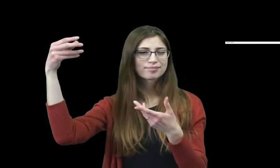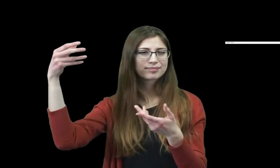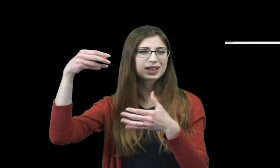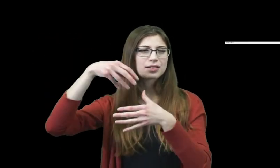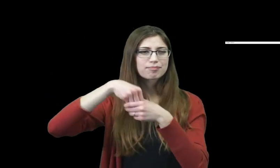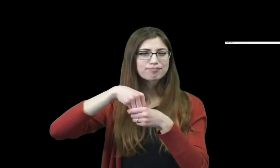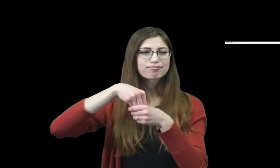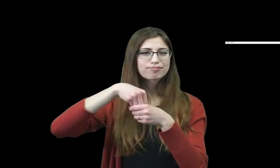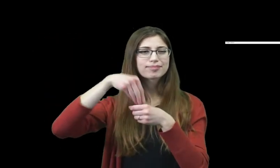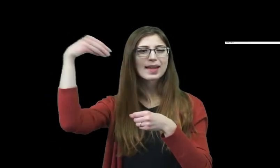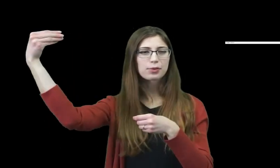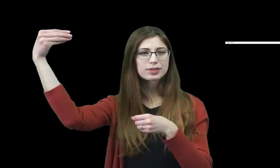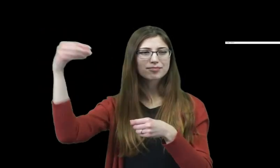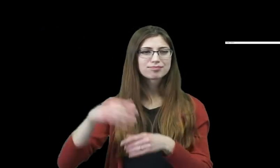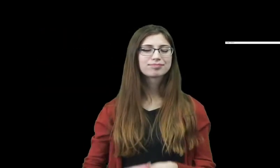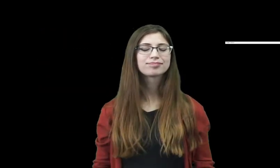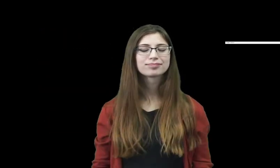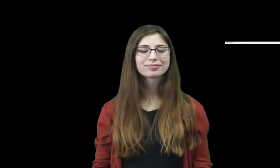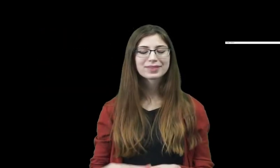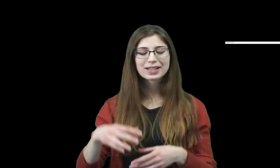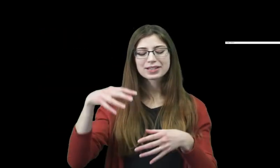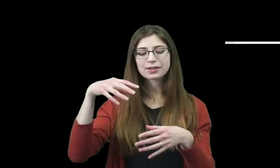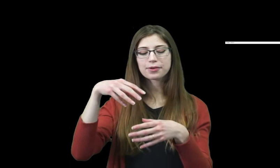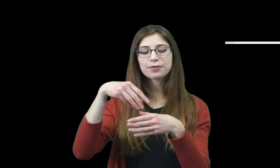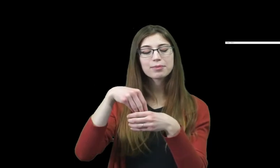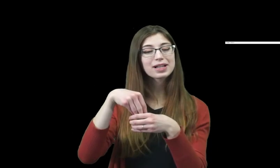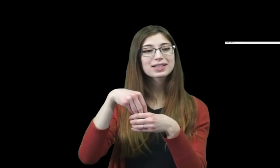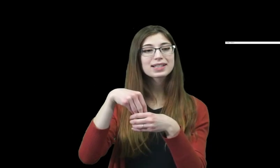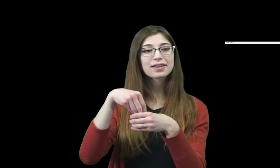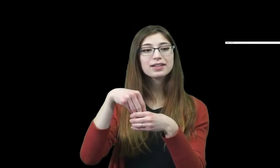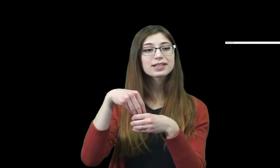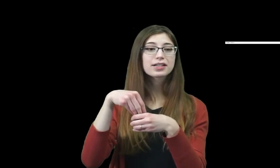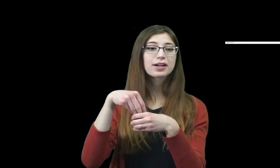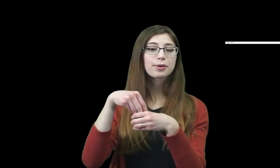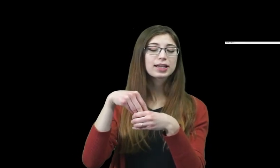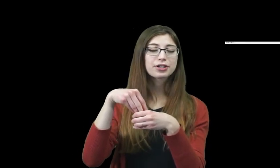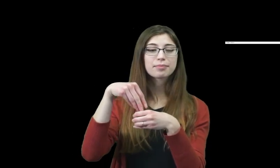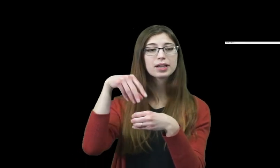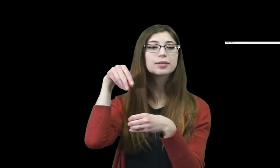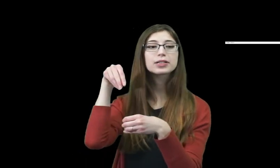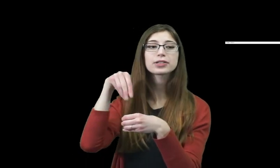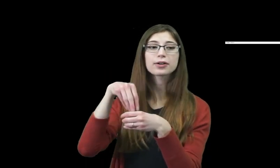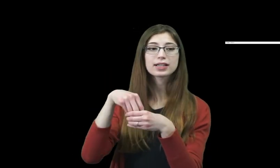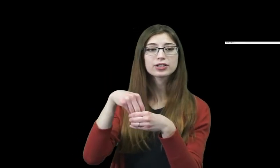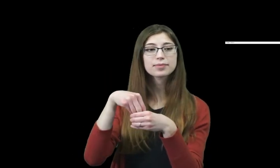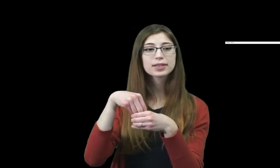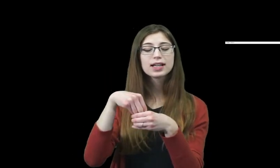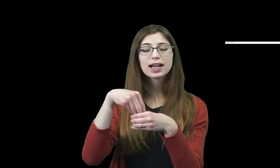you know, out. So you form your hands together into your O hand shape and your pinched O hand shape, and then you